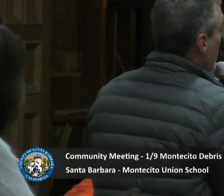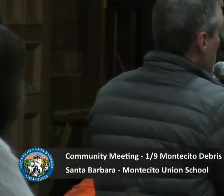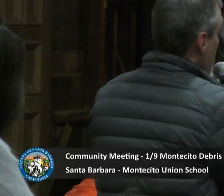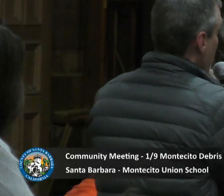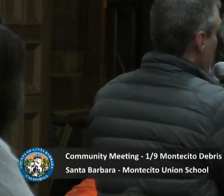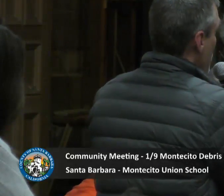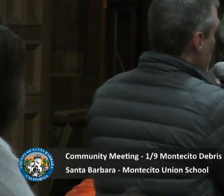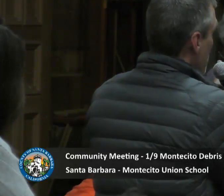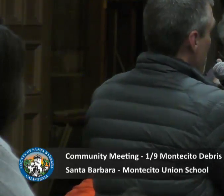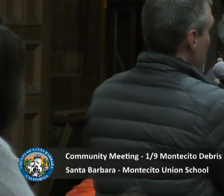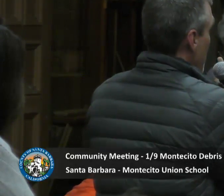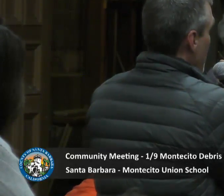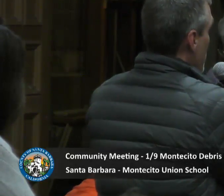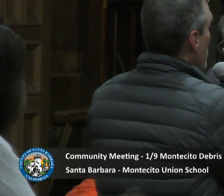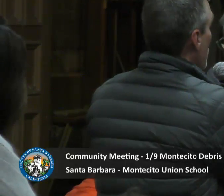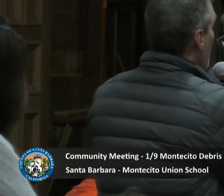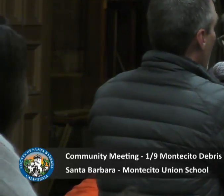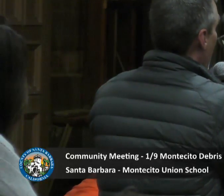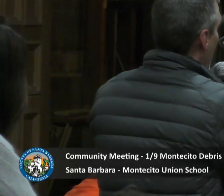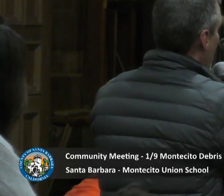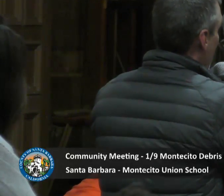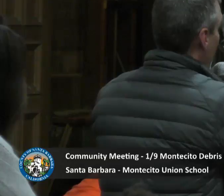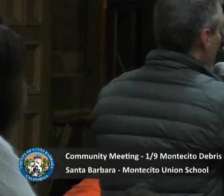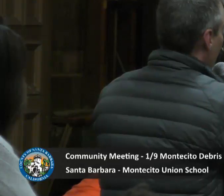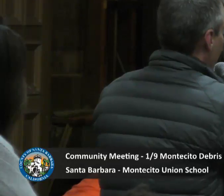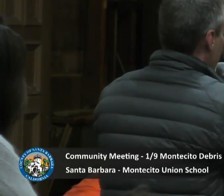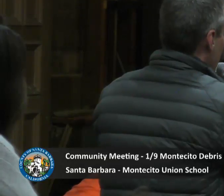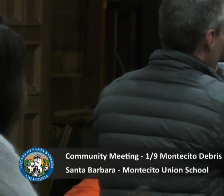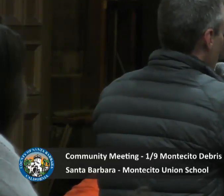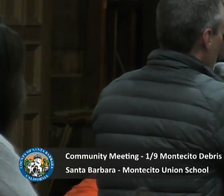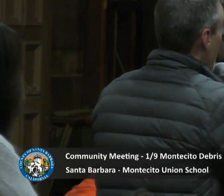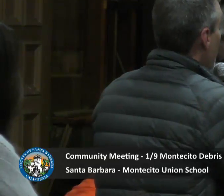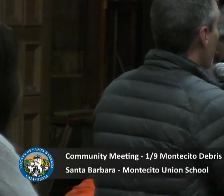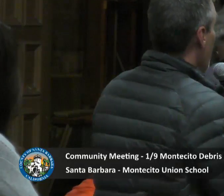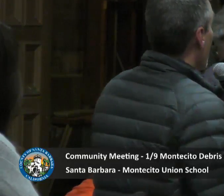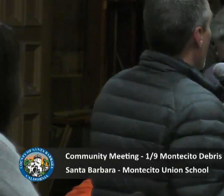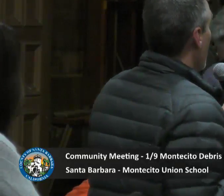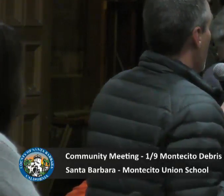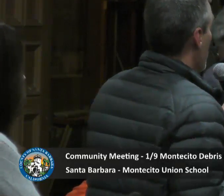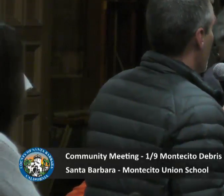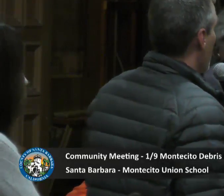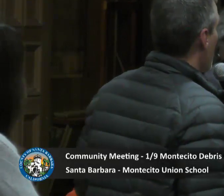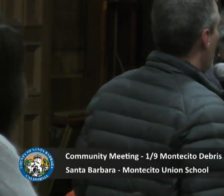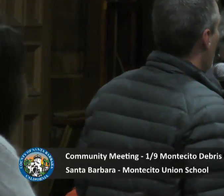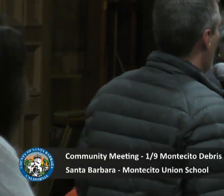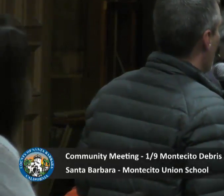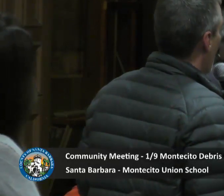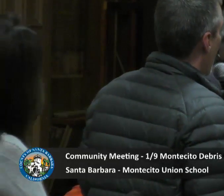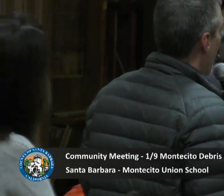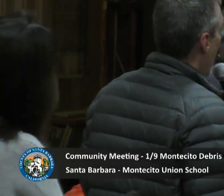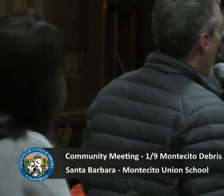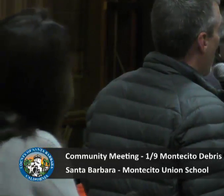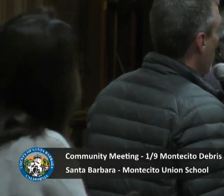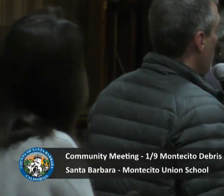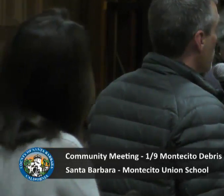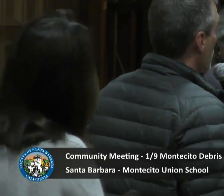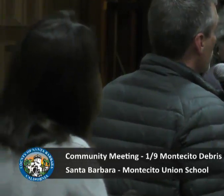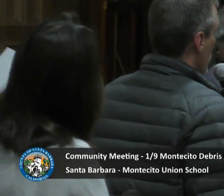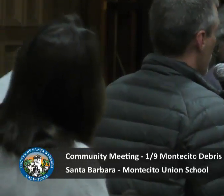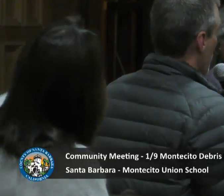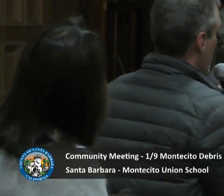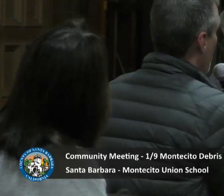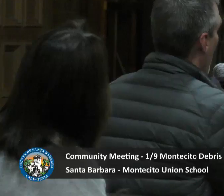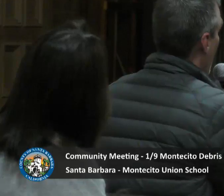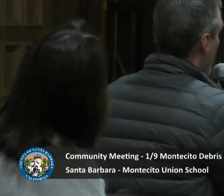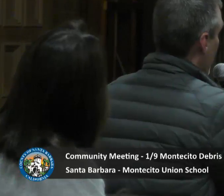Can someone speak to this new plan, the guidance that will be given to the leadership of the school, and how the